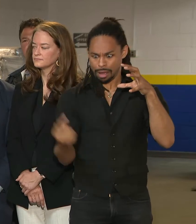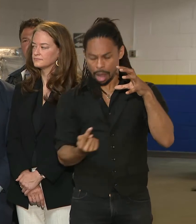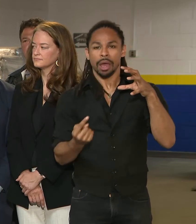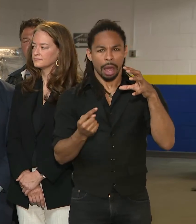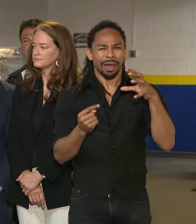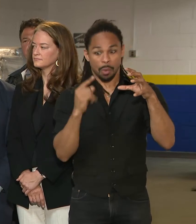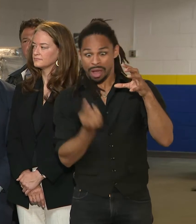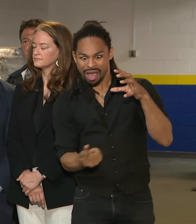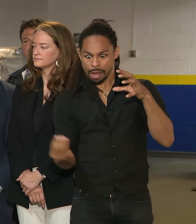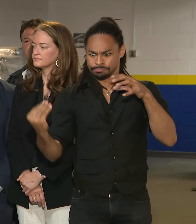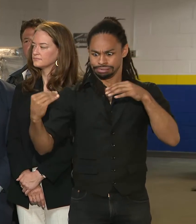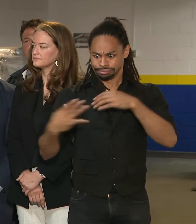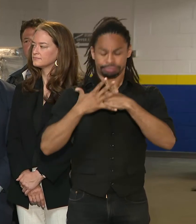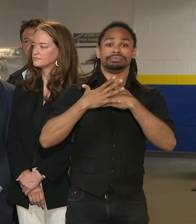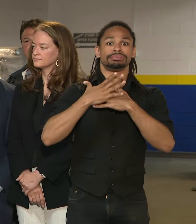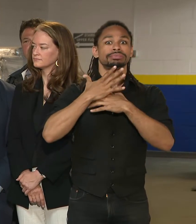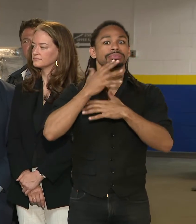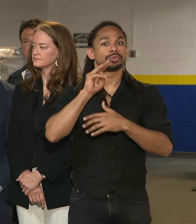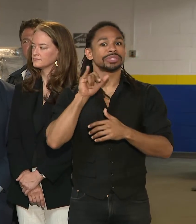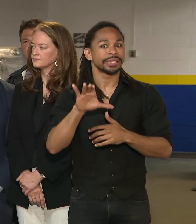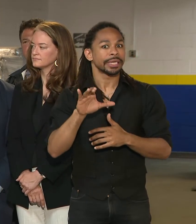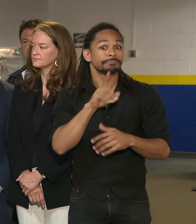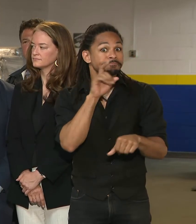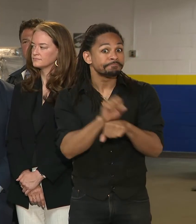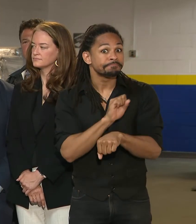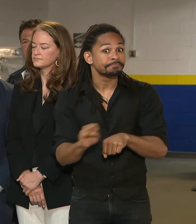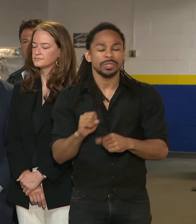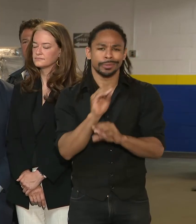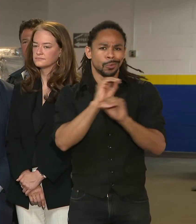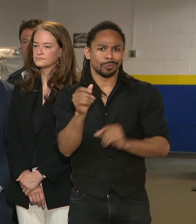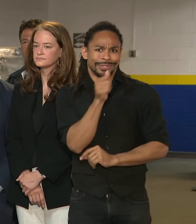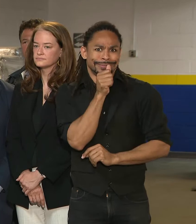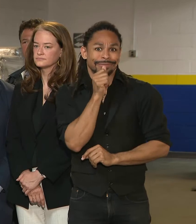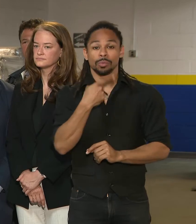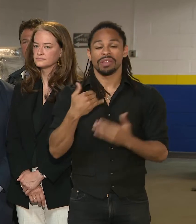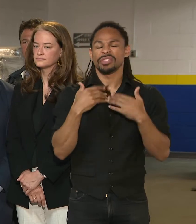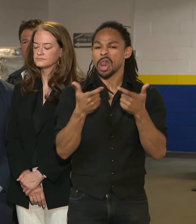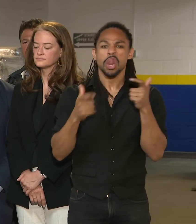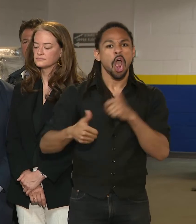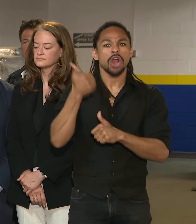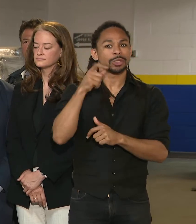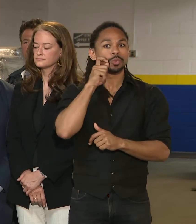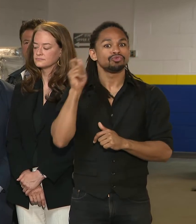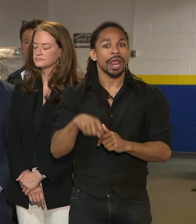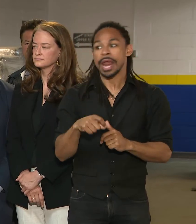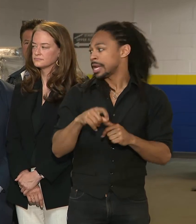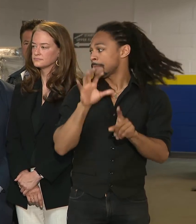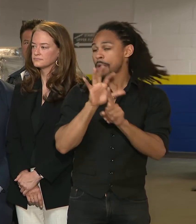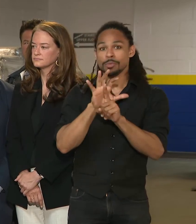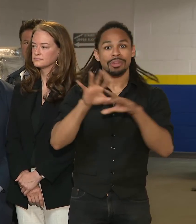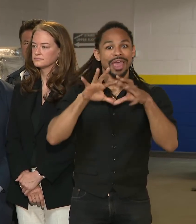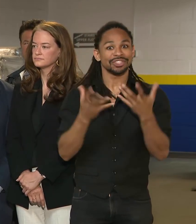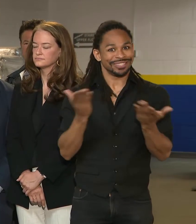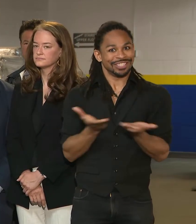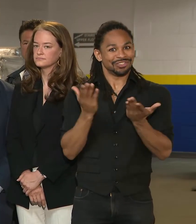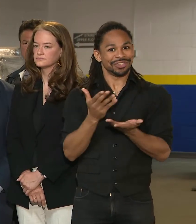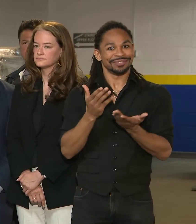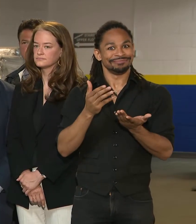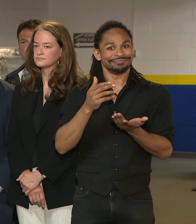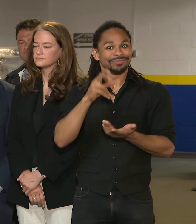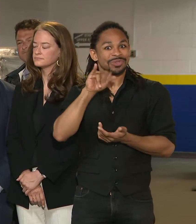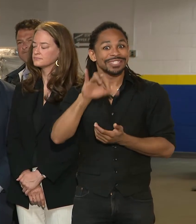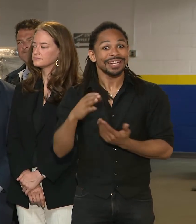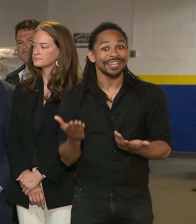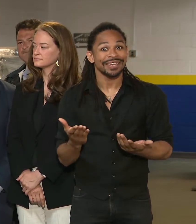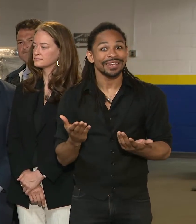New York. It's no secret that we have the largest Ukrainian population in America, right here in New York. So if